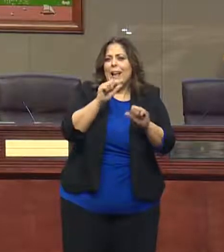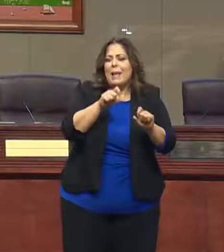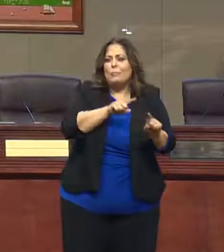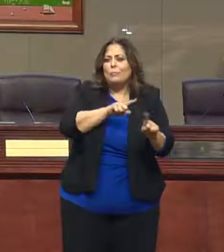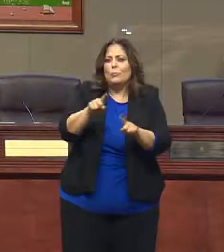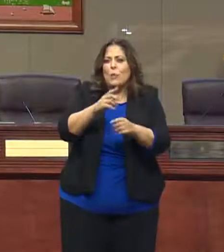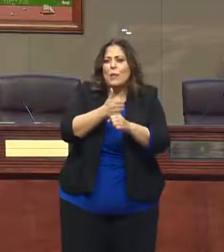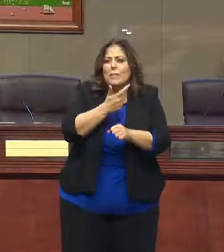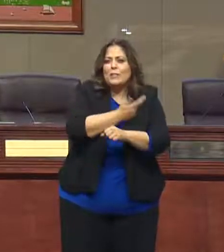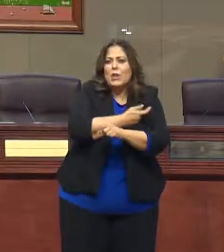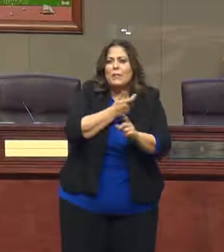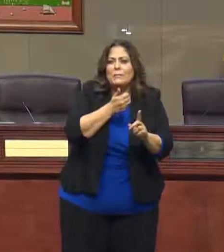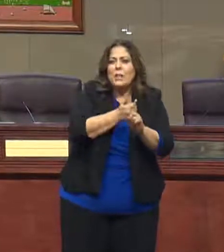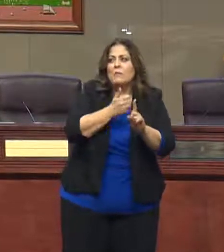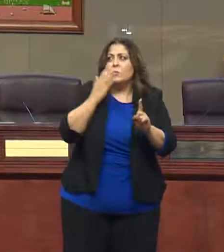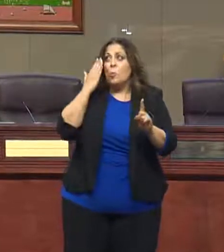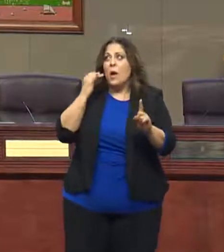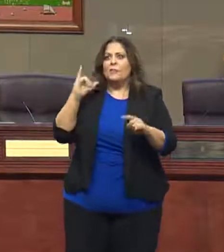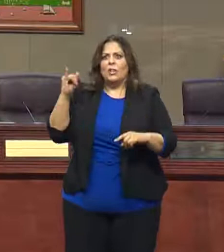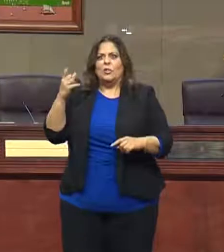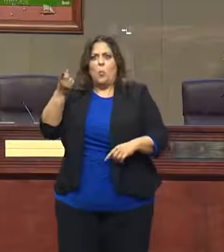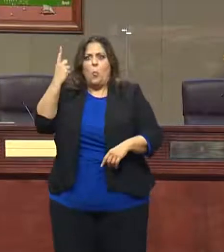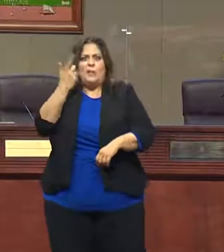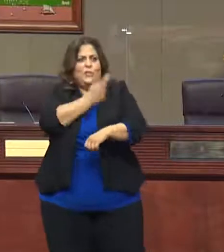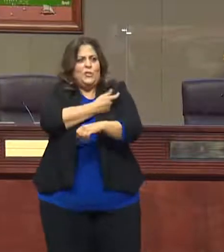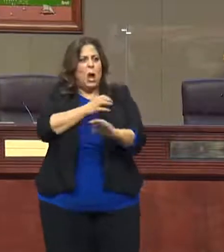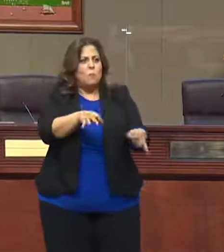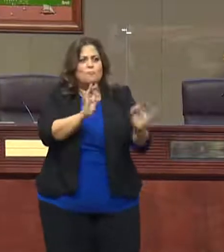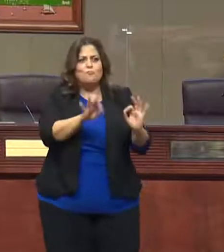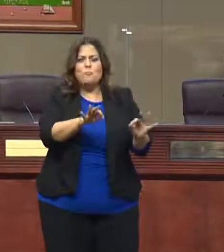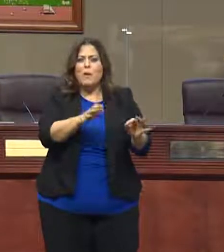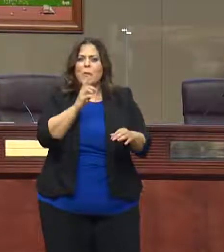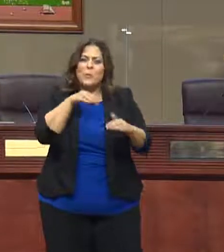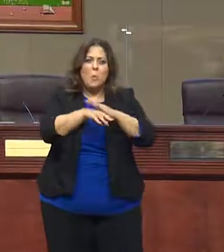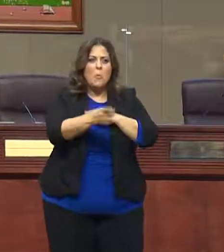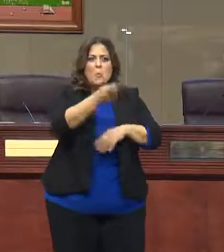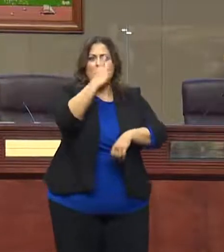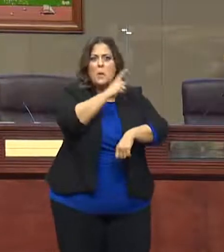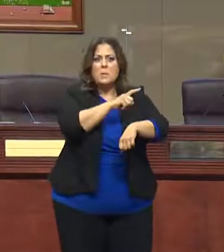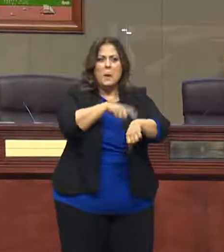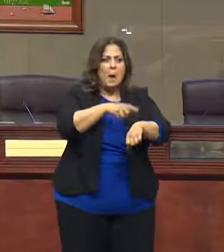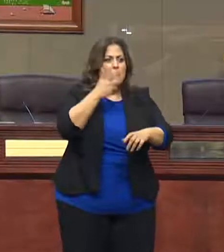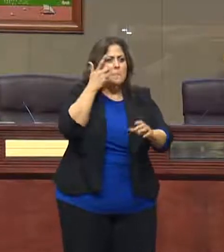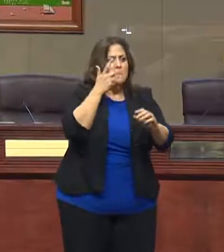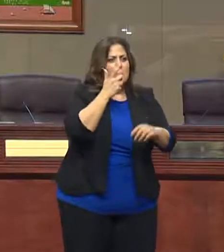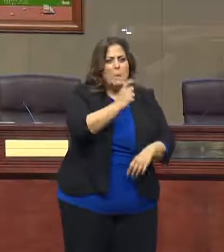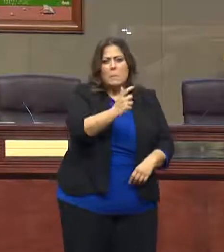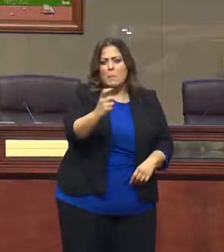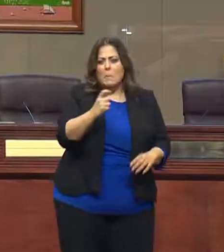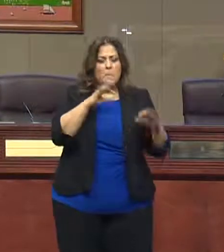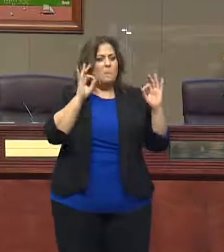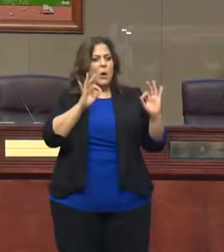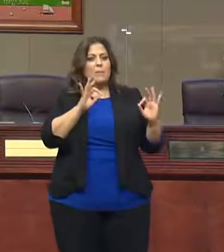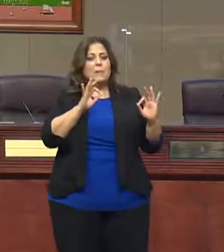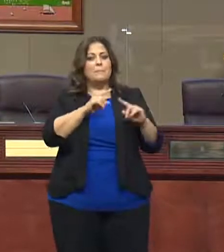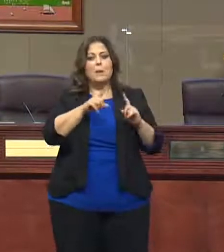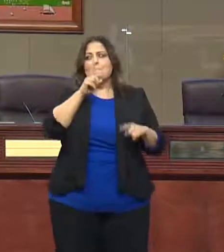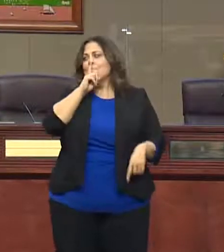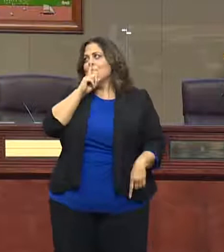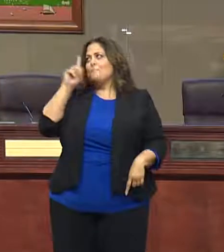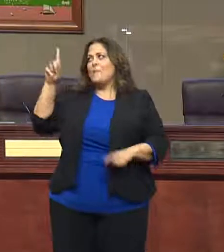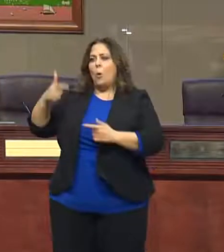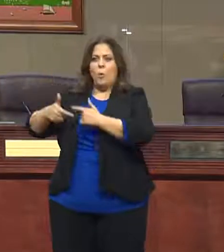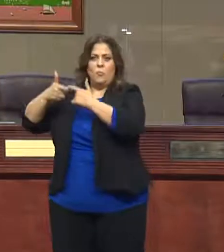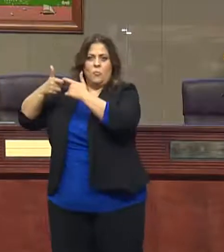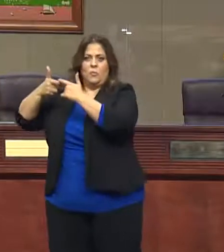person scheduling a second shot. For some of the homebound individuals, it would have been perfect for those. So we remain